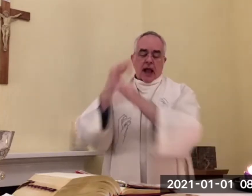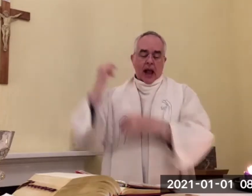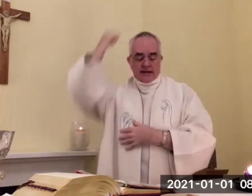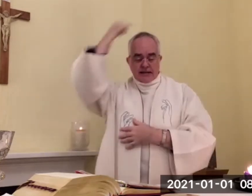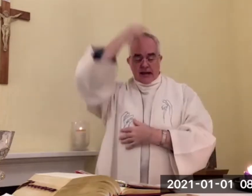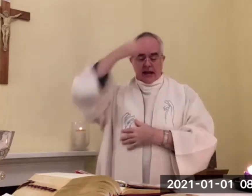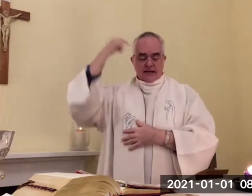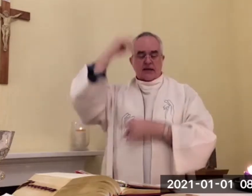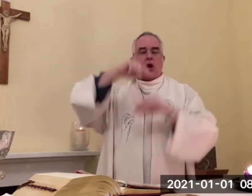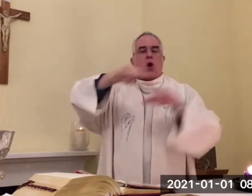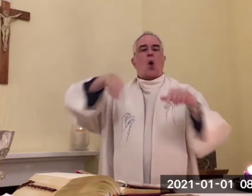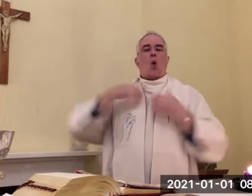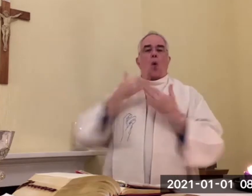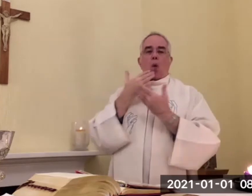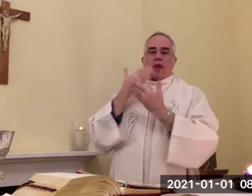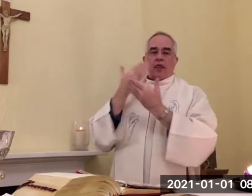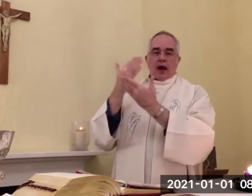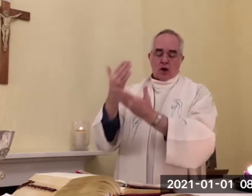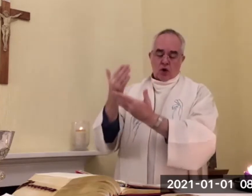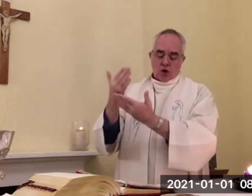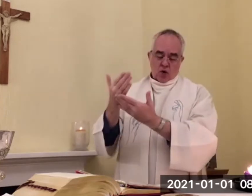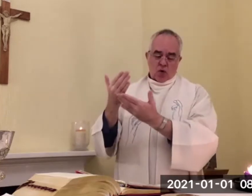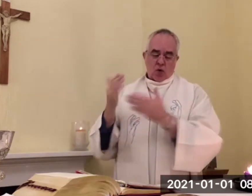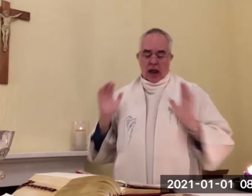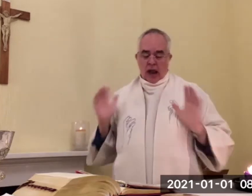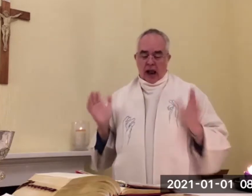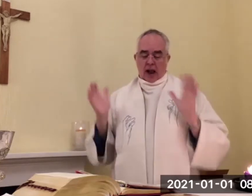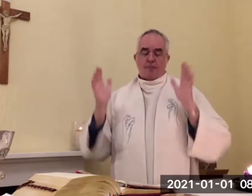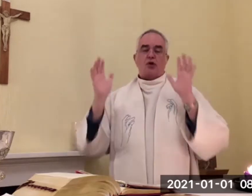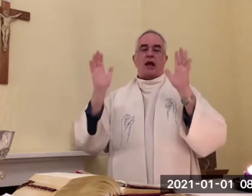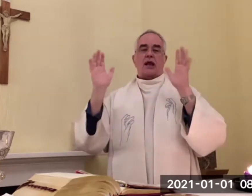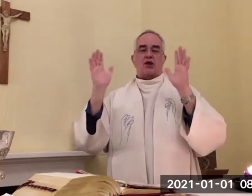and saints, we thank you and praise you.